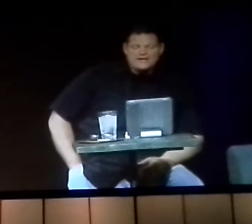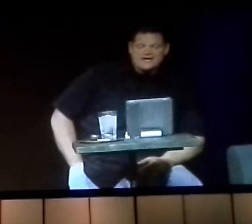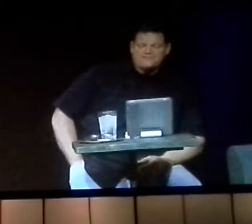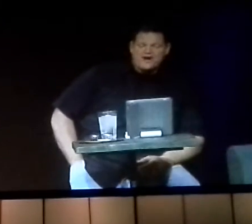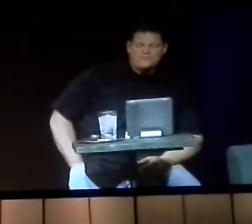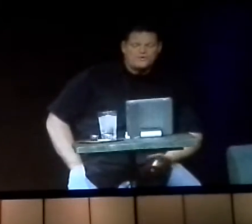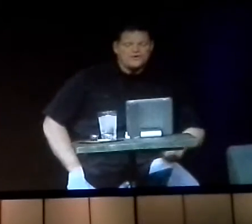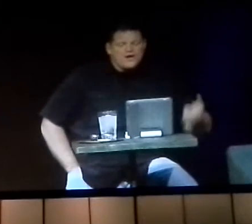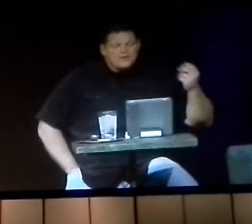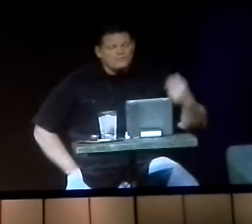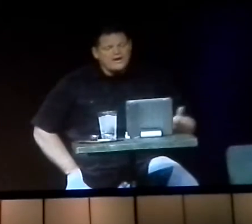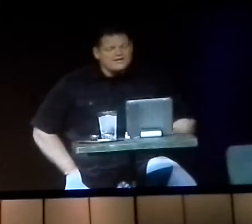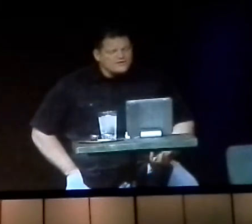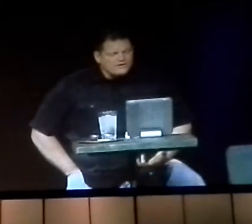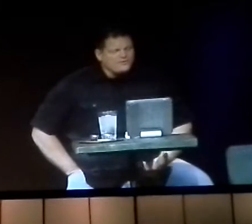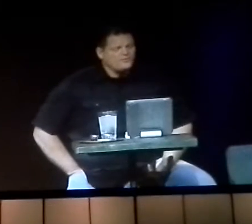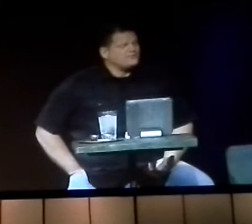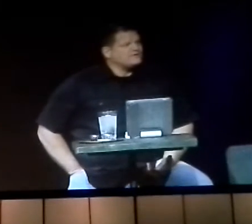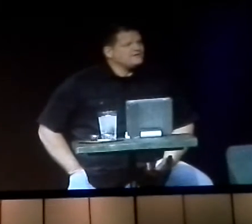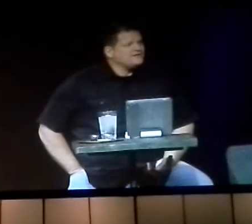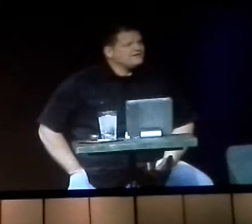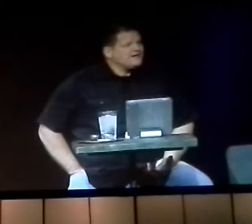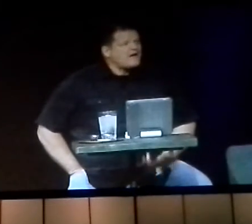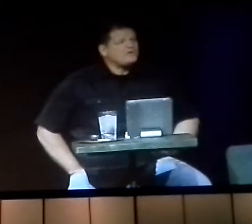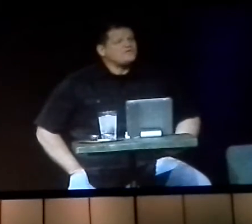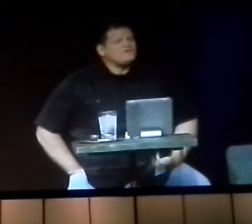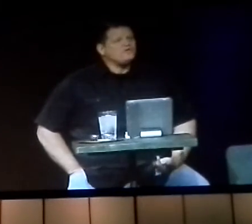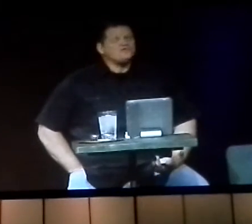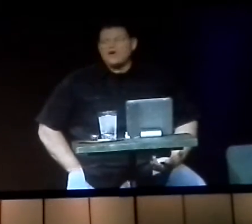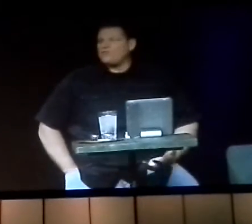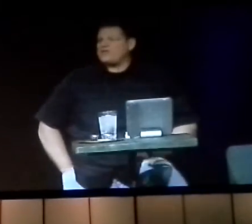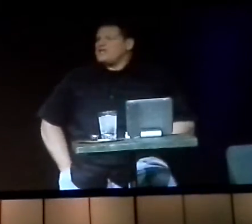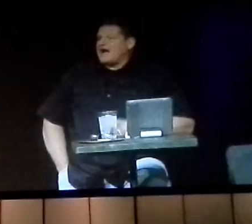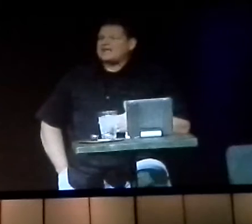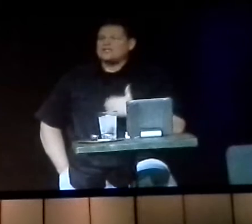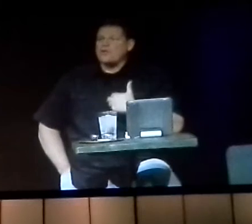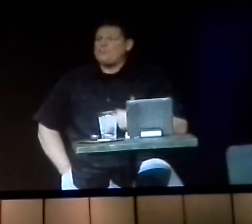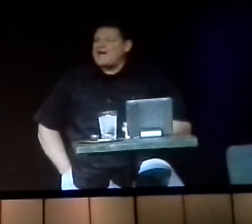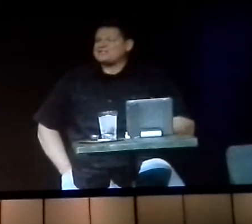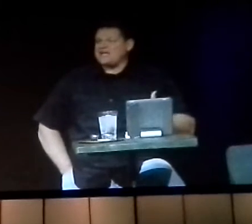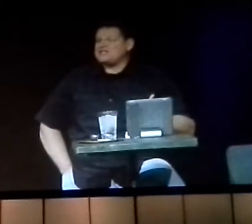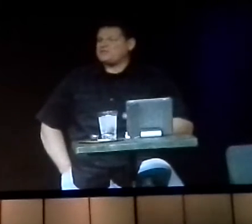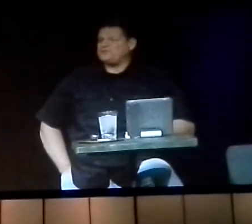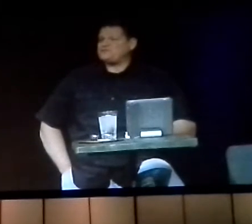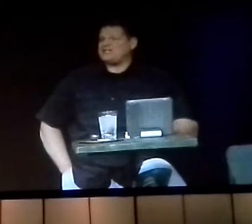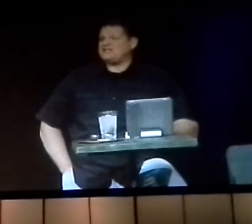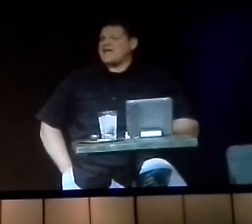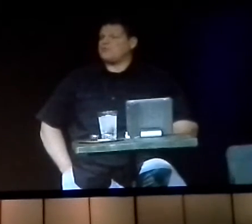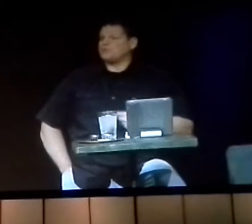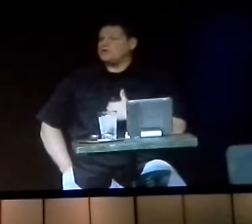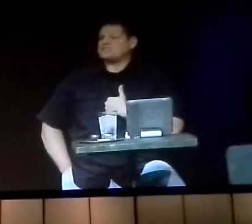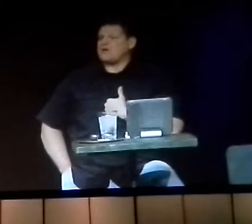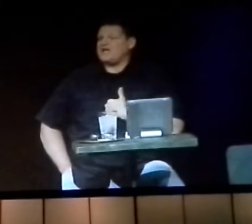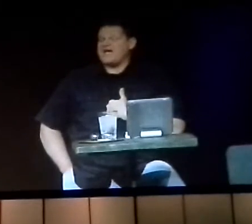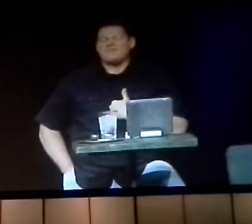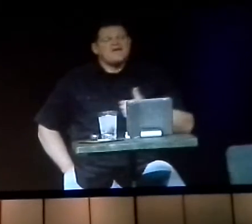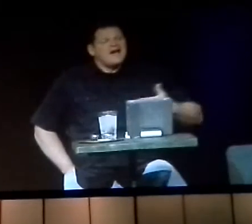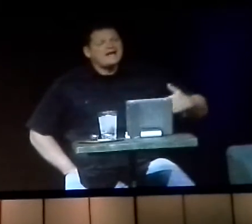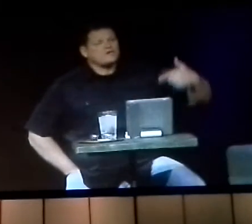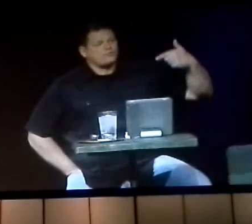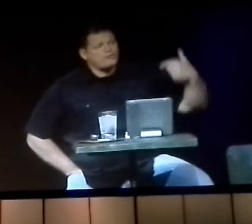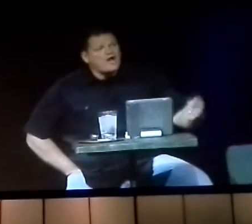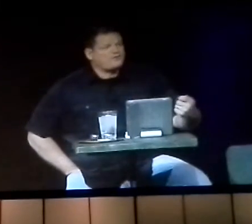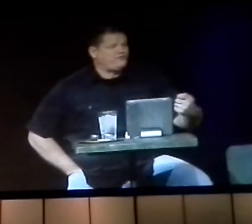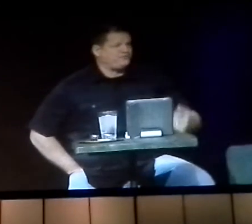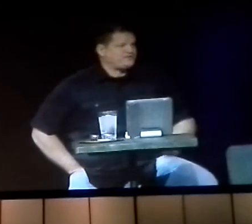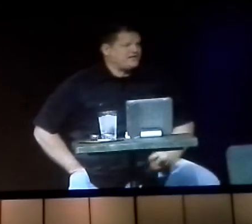the Pontiac Firebird brand new. How many of you know that I could go back to age 15 now with the wisdom I have? I